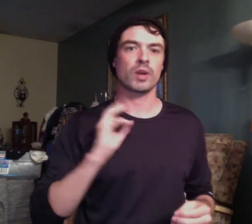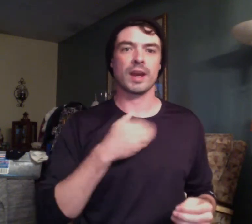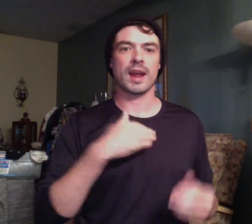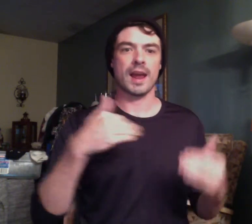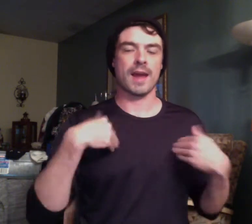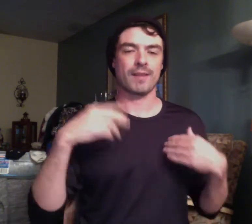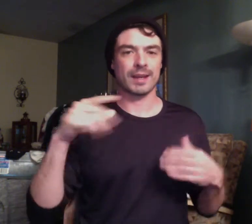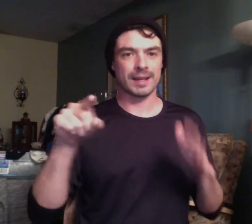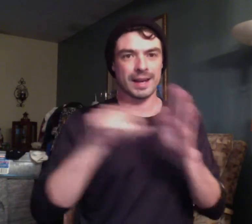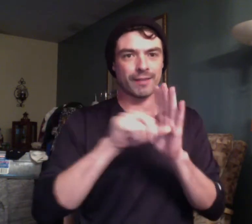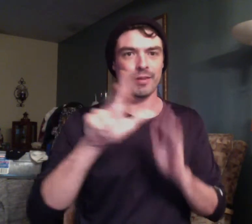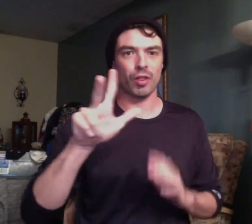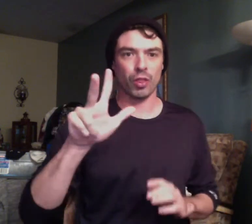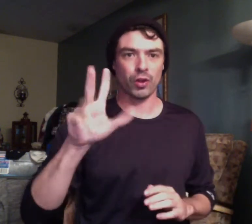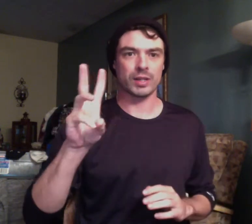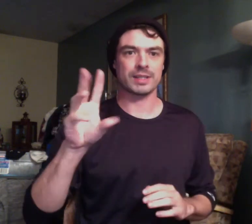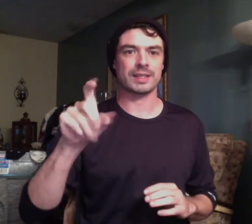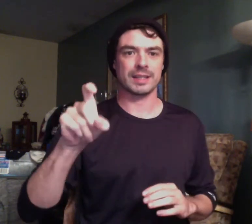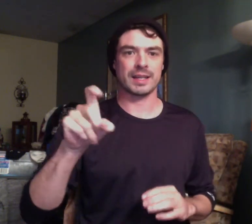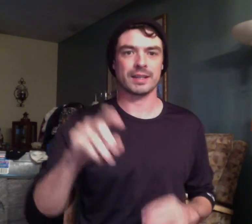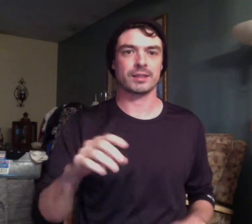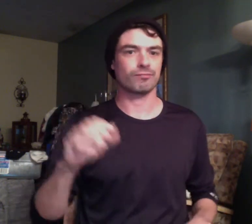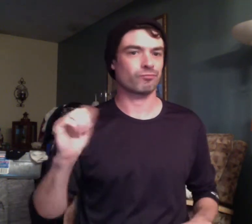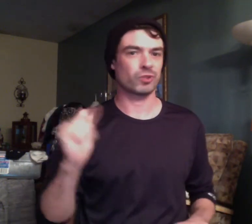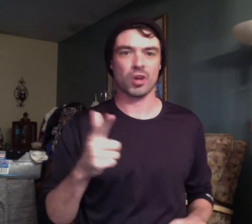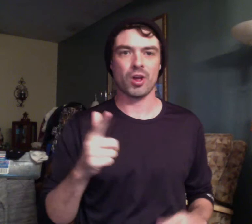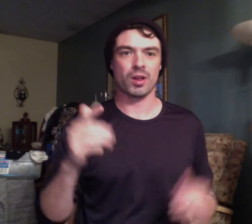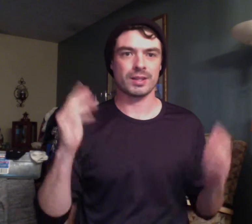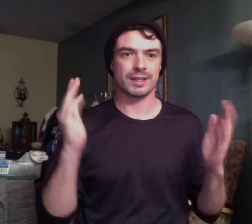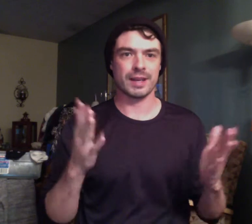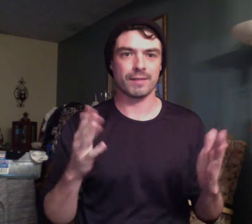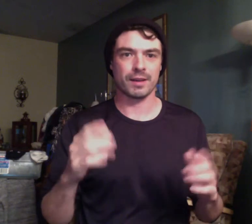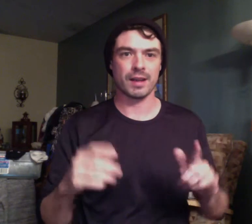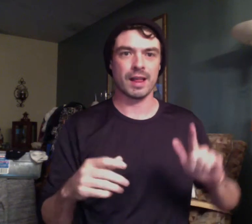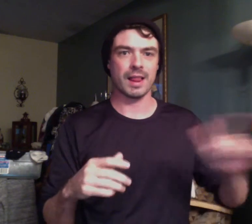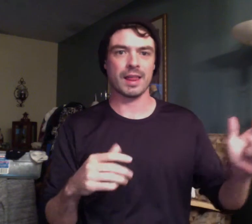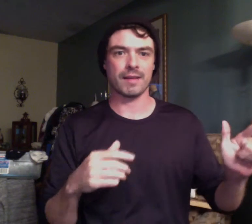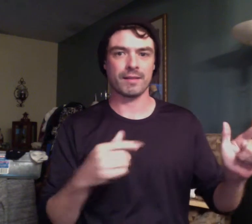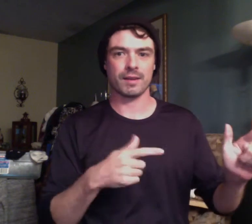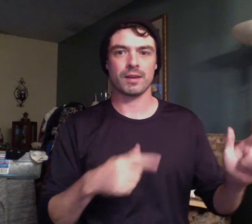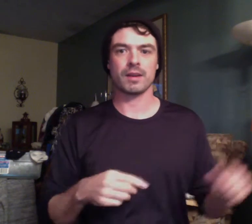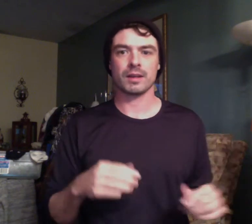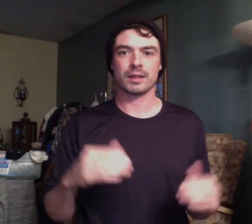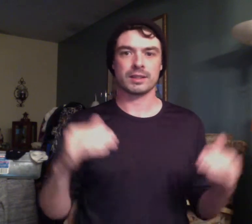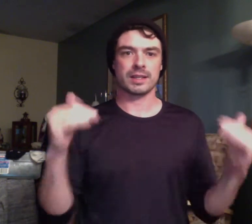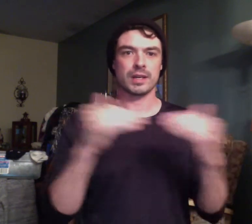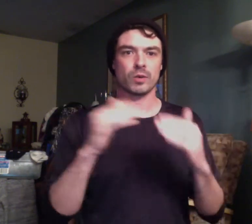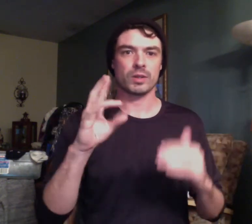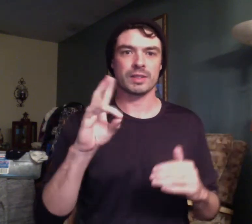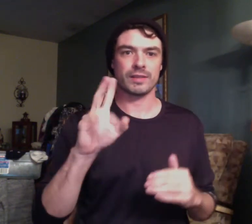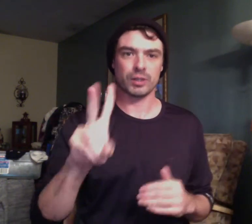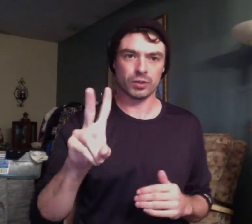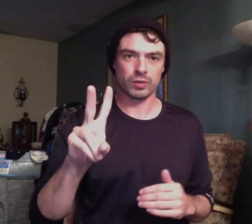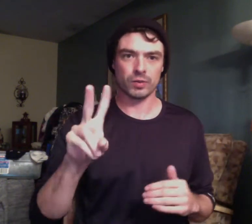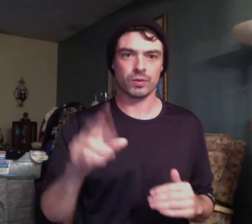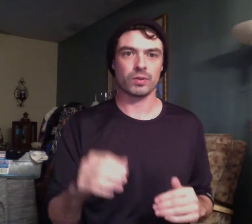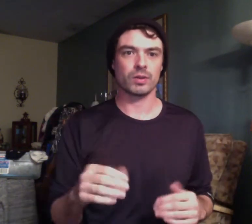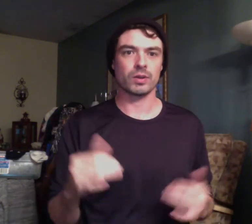36x. That's all that's left on the left-hand side, is equal to 72. And then I'm going to